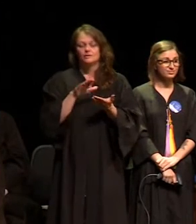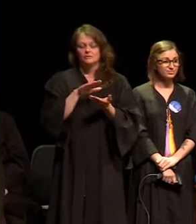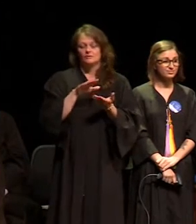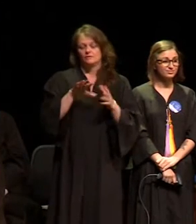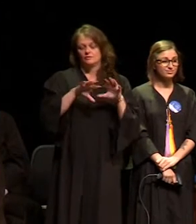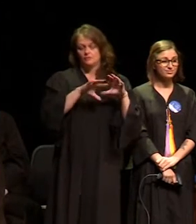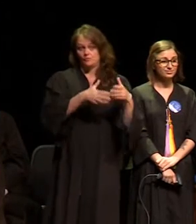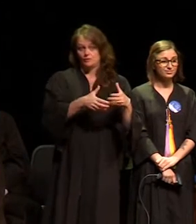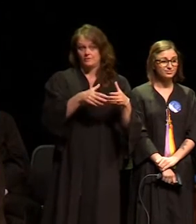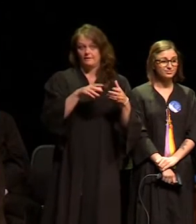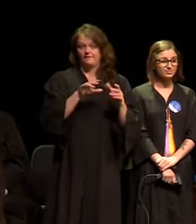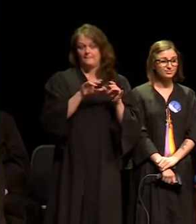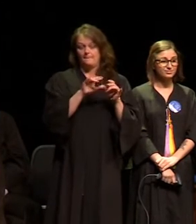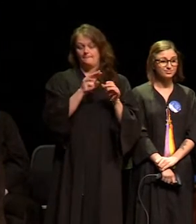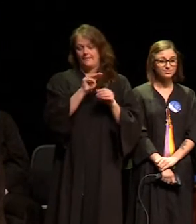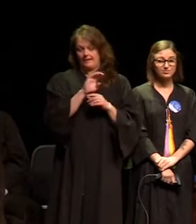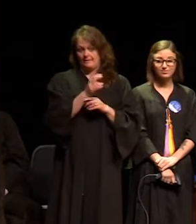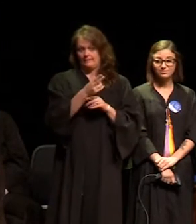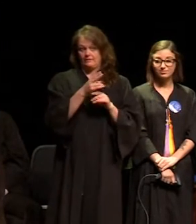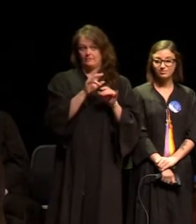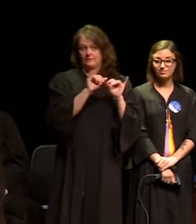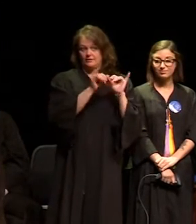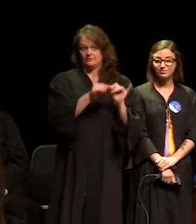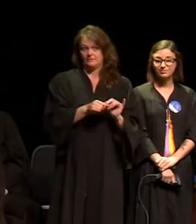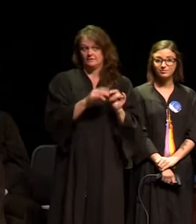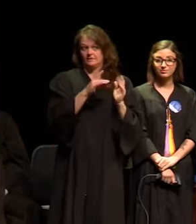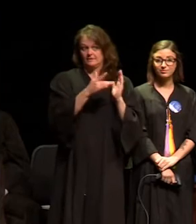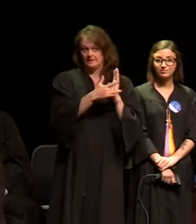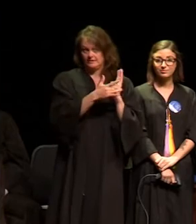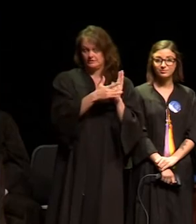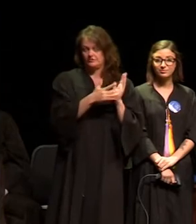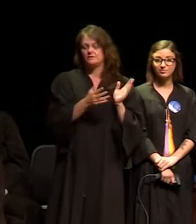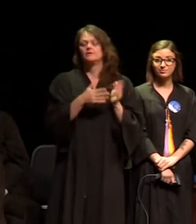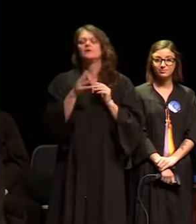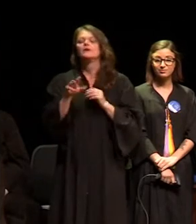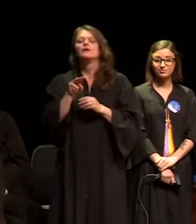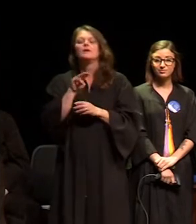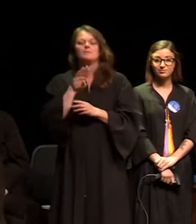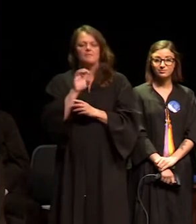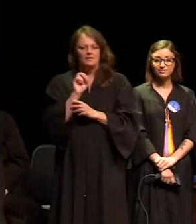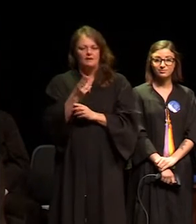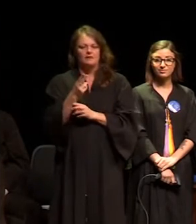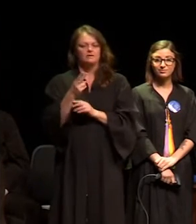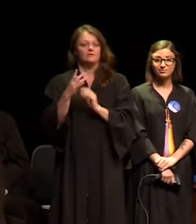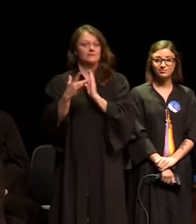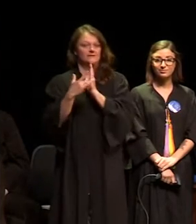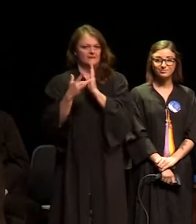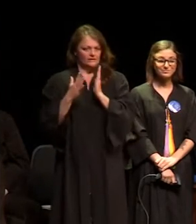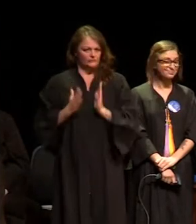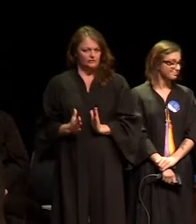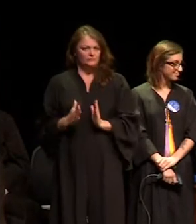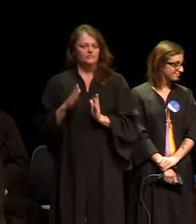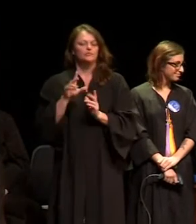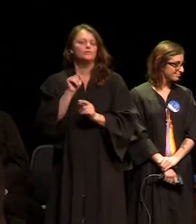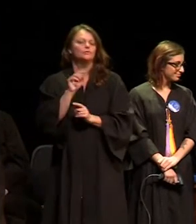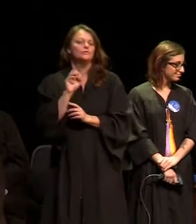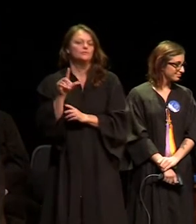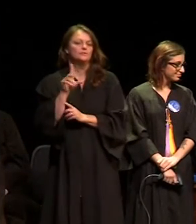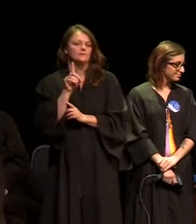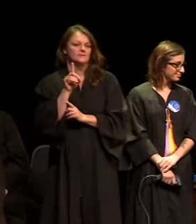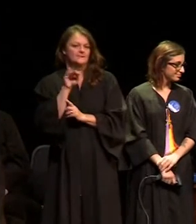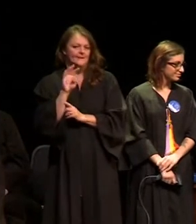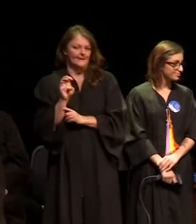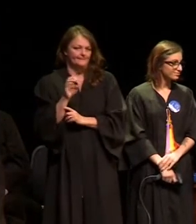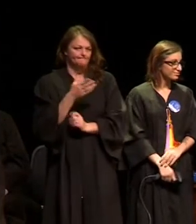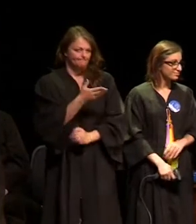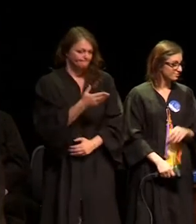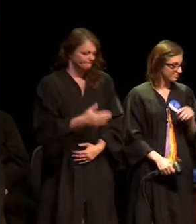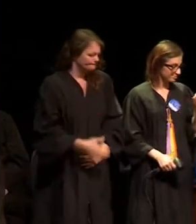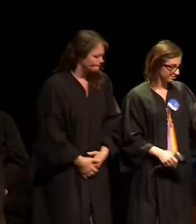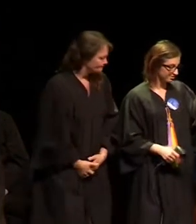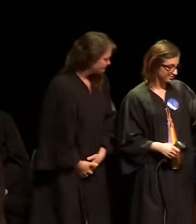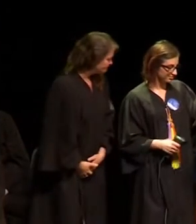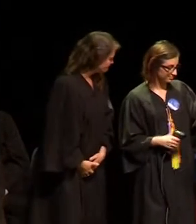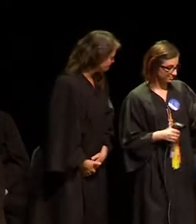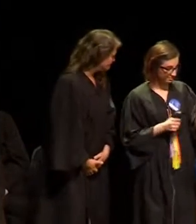Mechanical Engineering Technologies, Mechanical Technician Tool and Die Program. Prashant